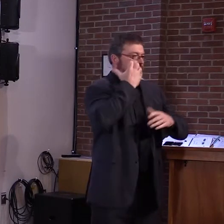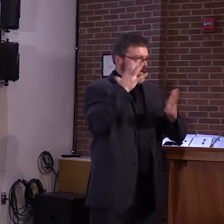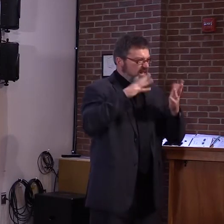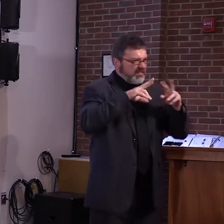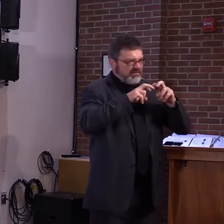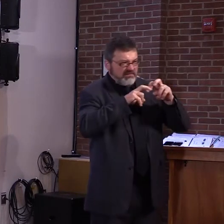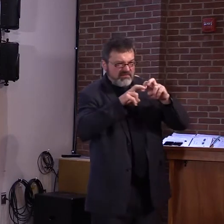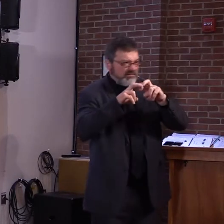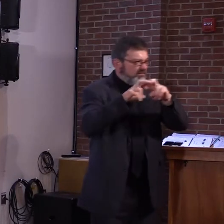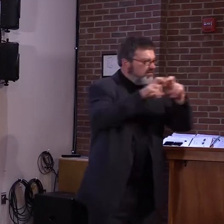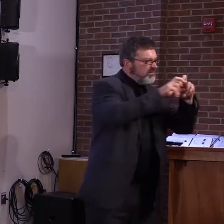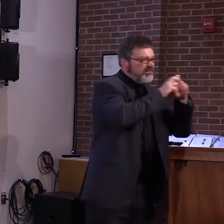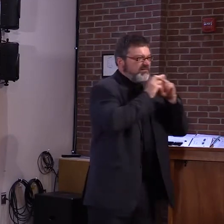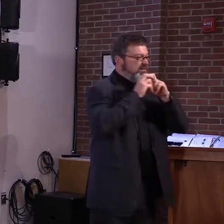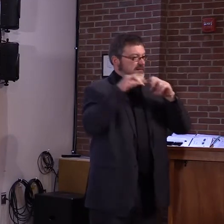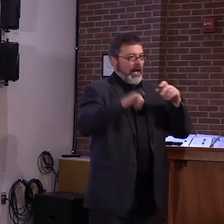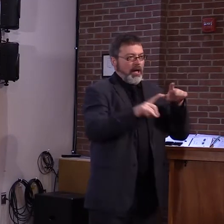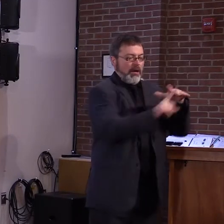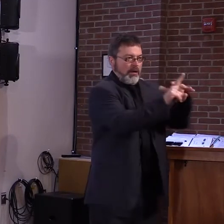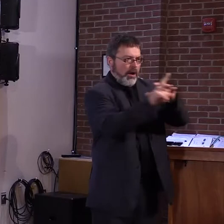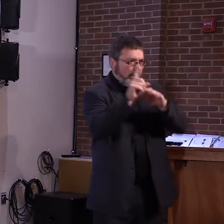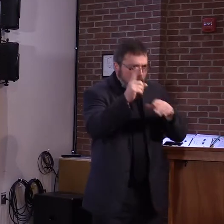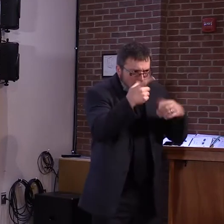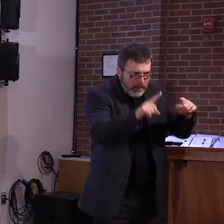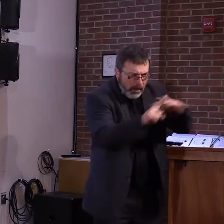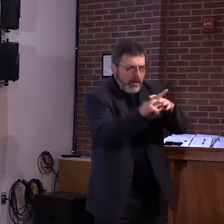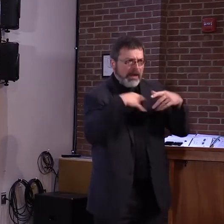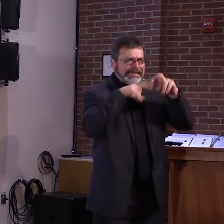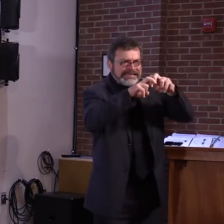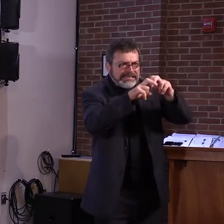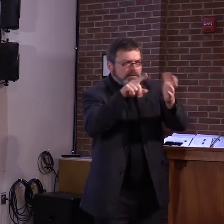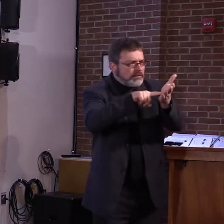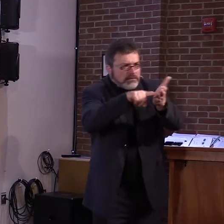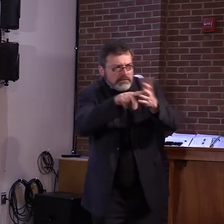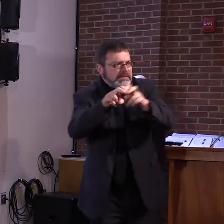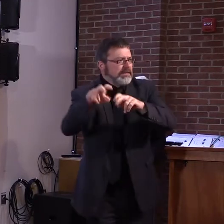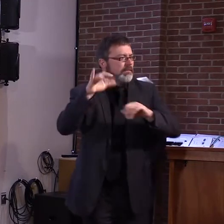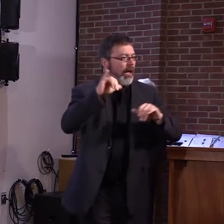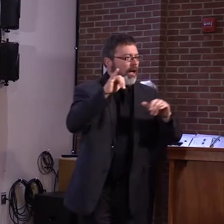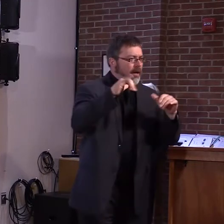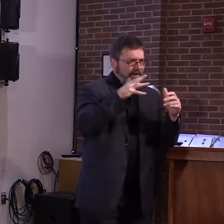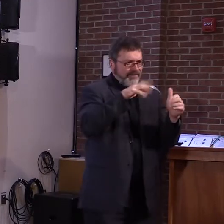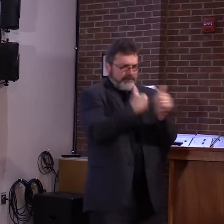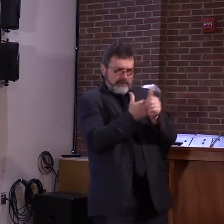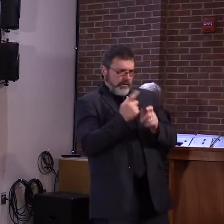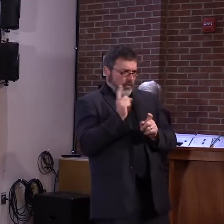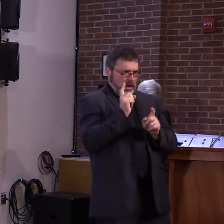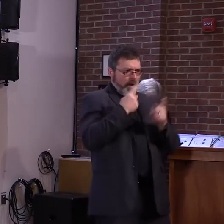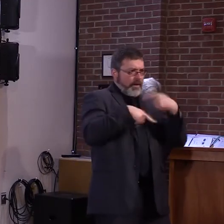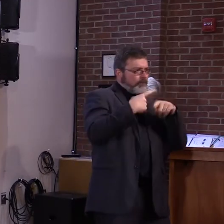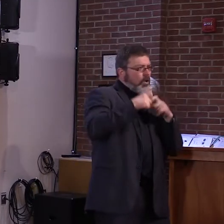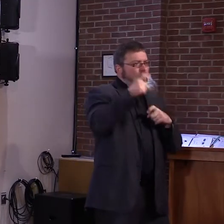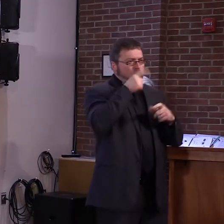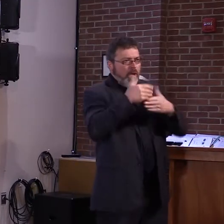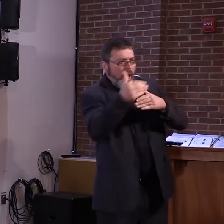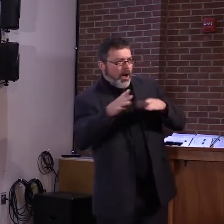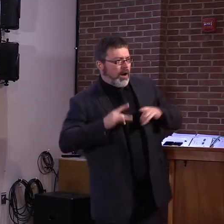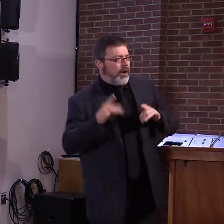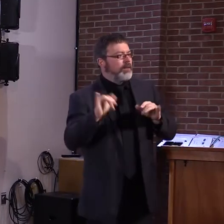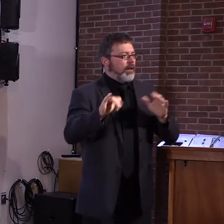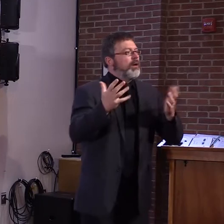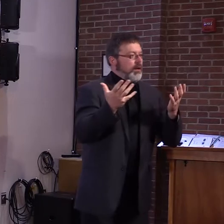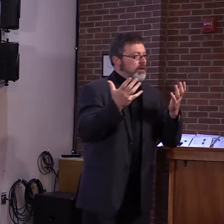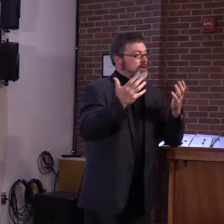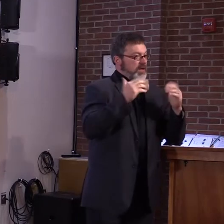and report the data, applying hard science to information and person-to-person supports that are getting us through this